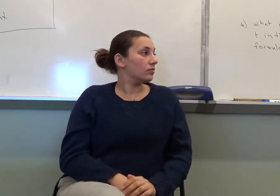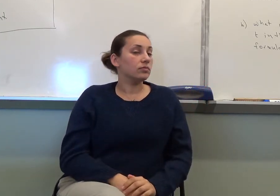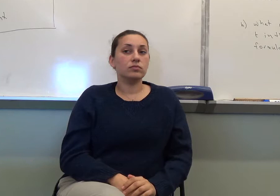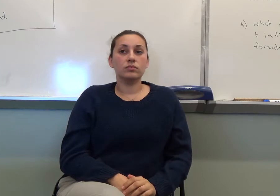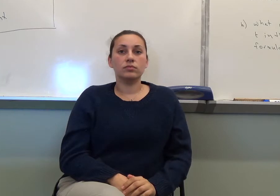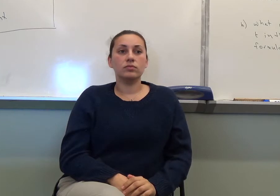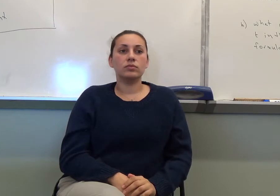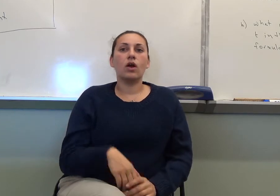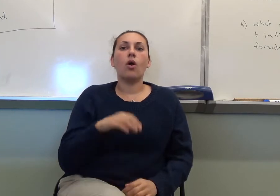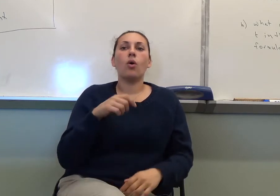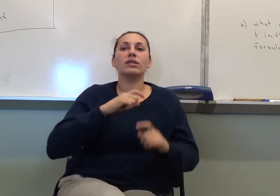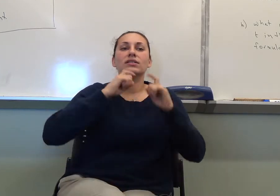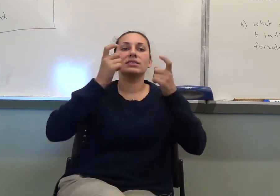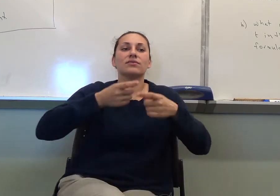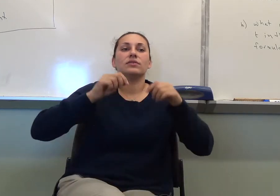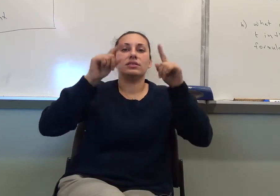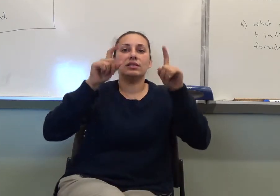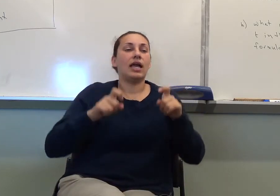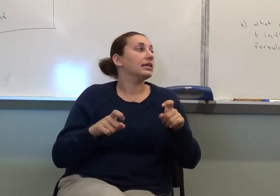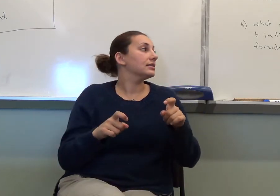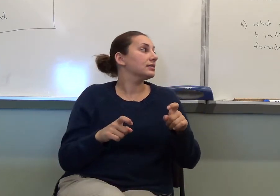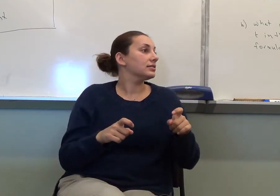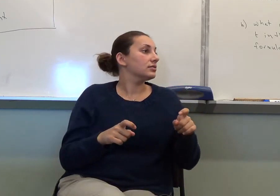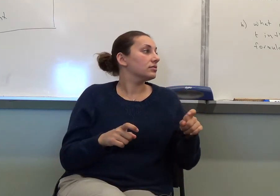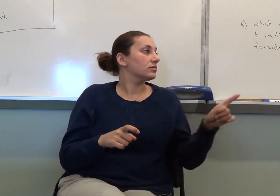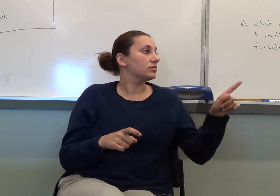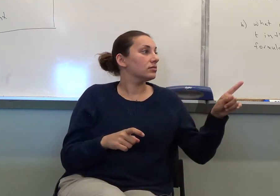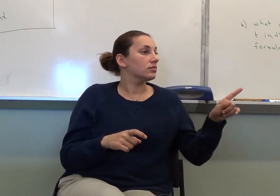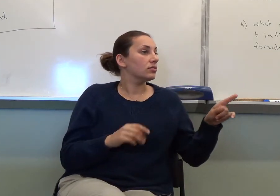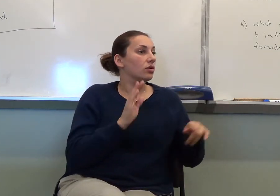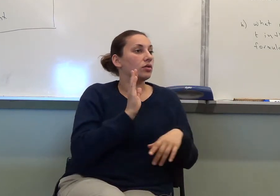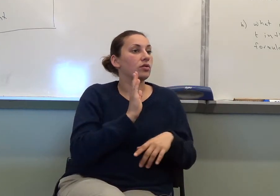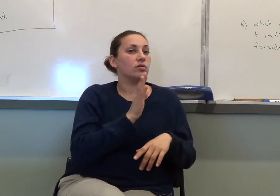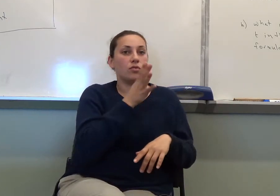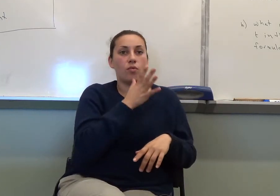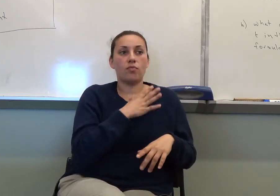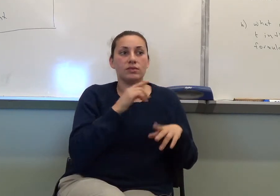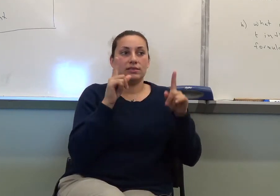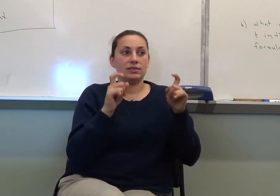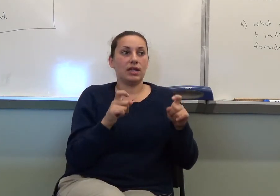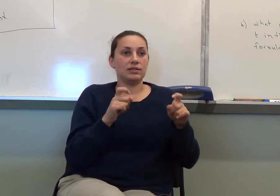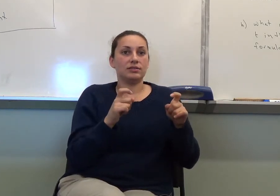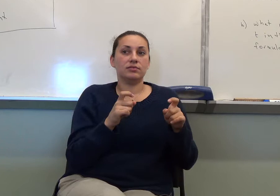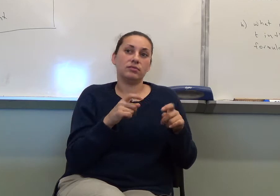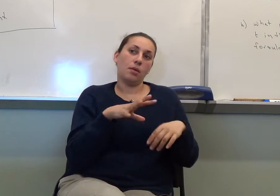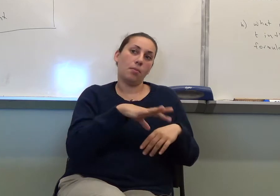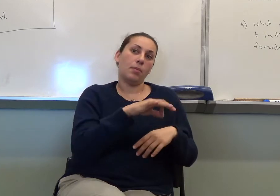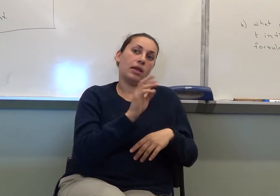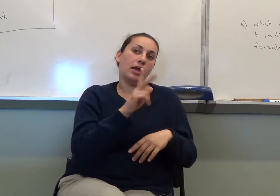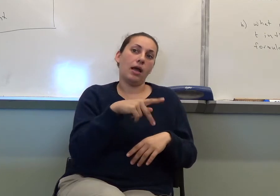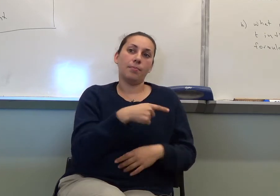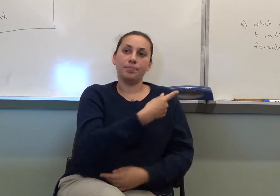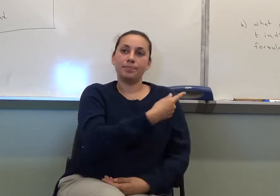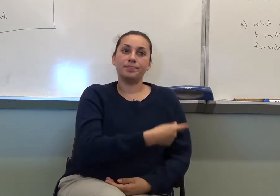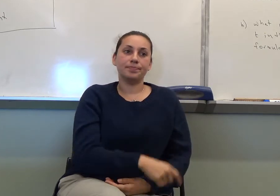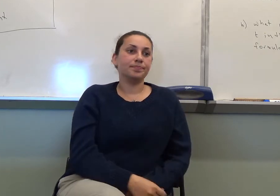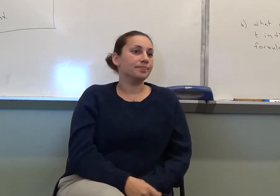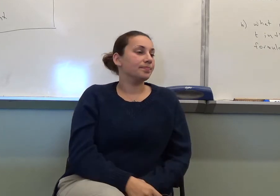her before I forget. In fact, your test is up here. If you want to stop off later and pick it up, or after class, that'd be